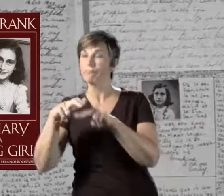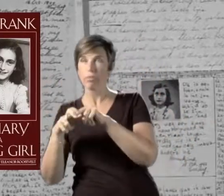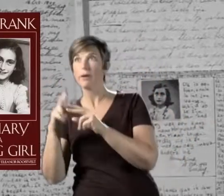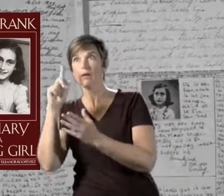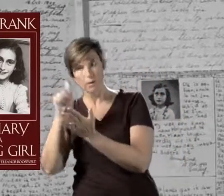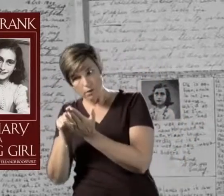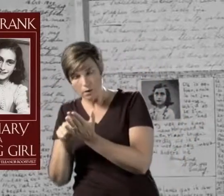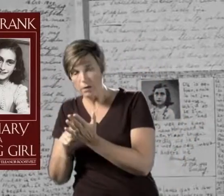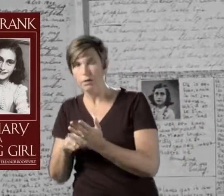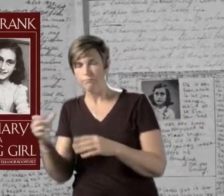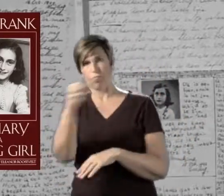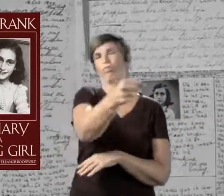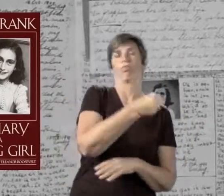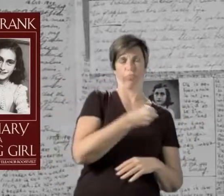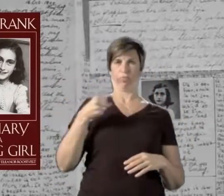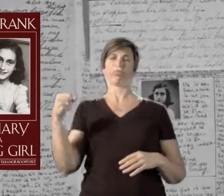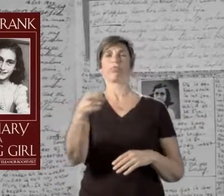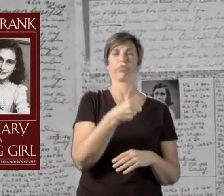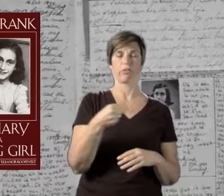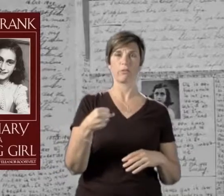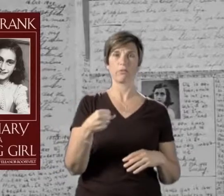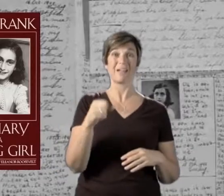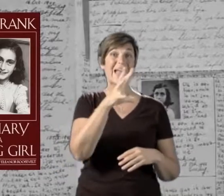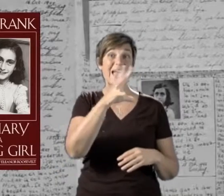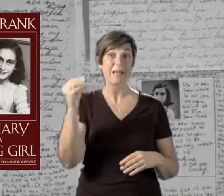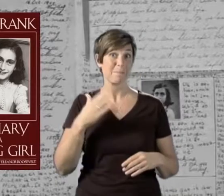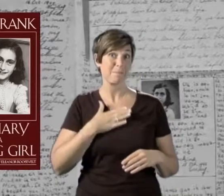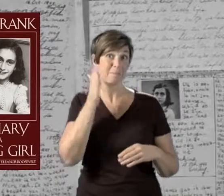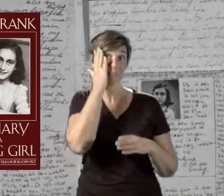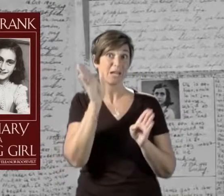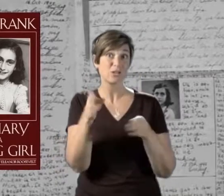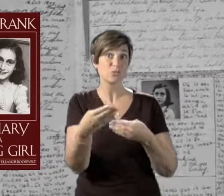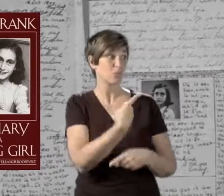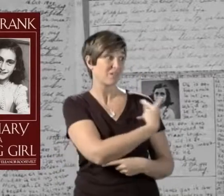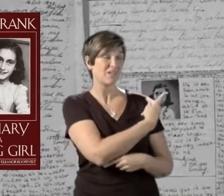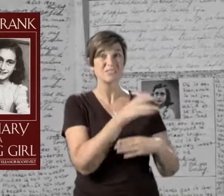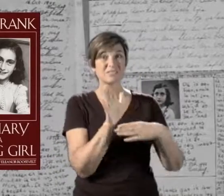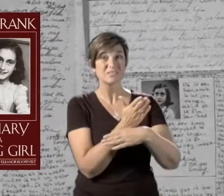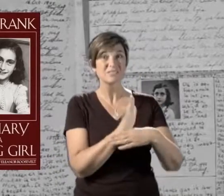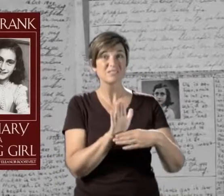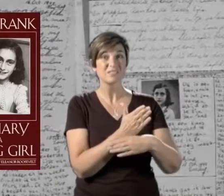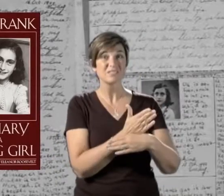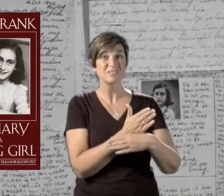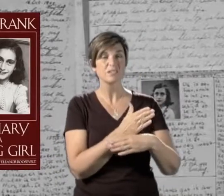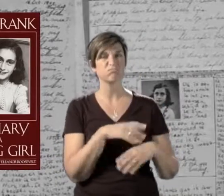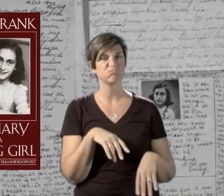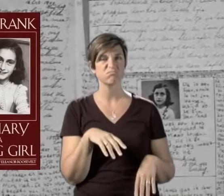I hardly spend any time in my double room, and yet it's something I long for so much.